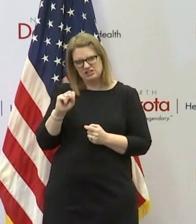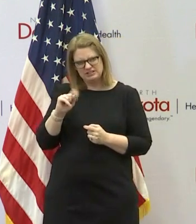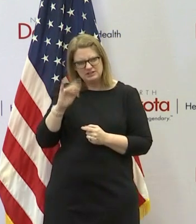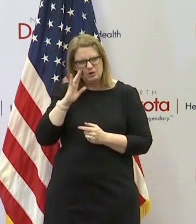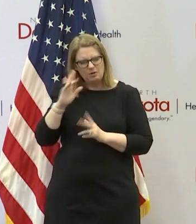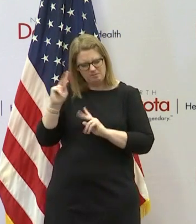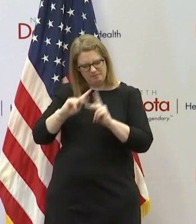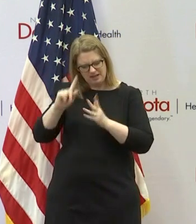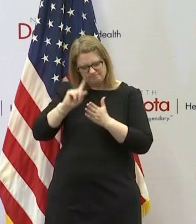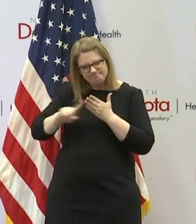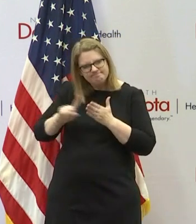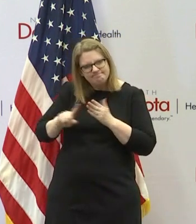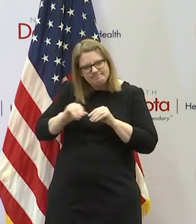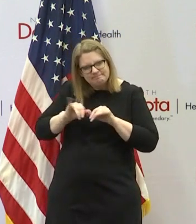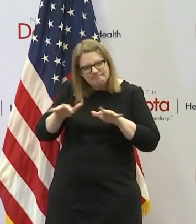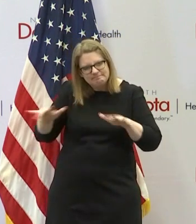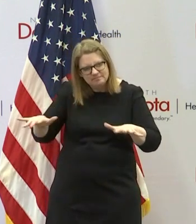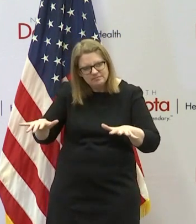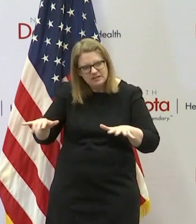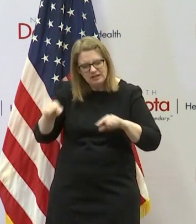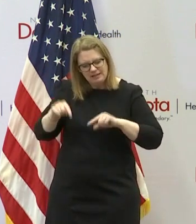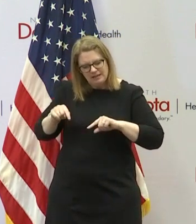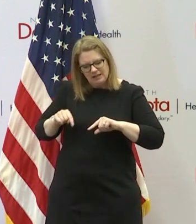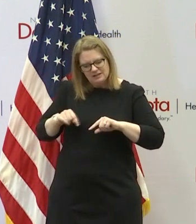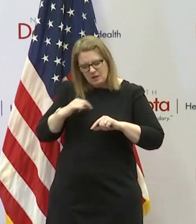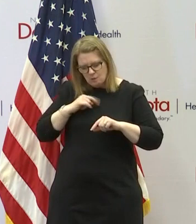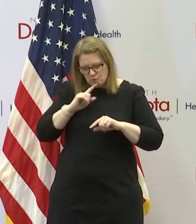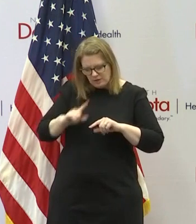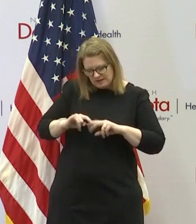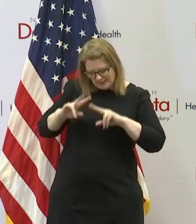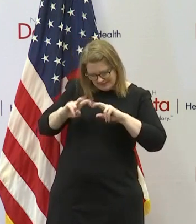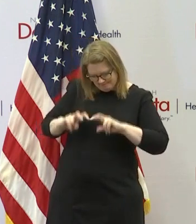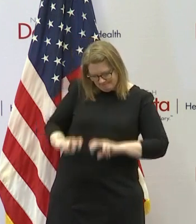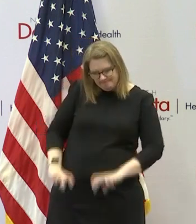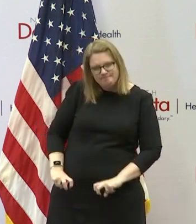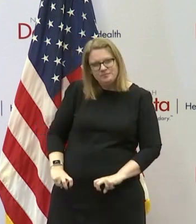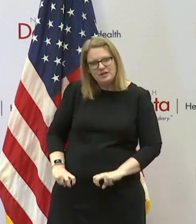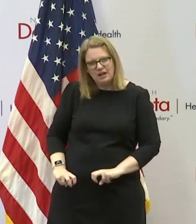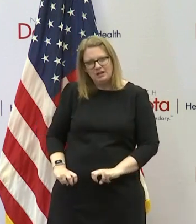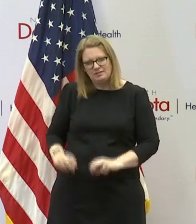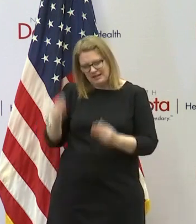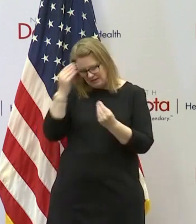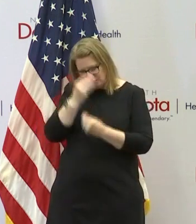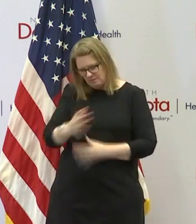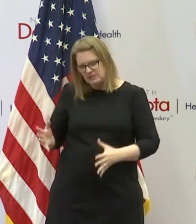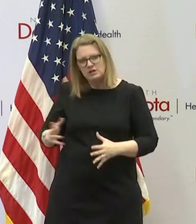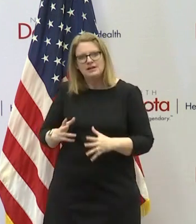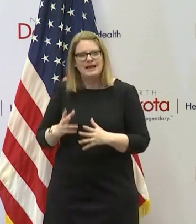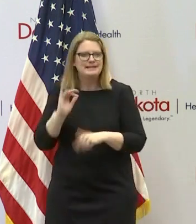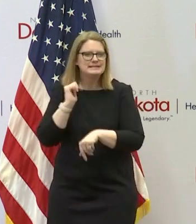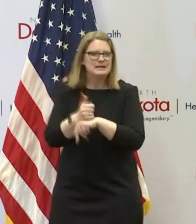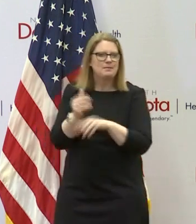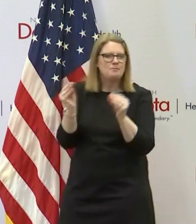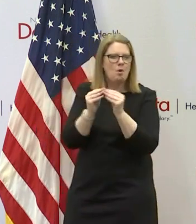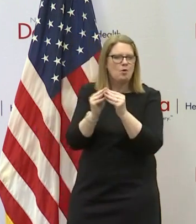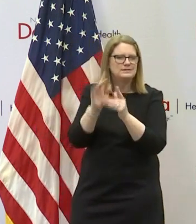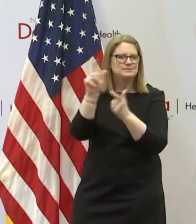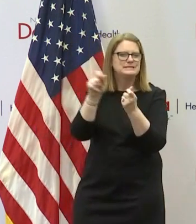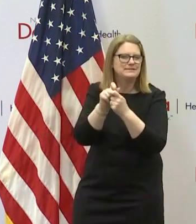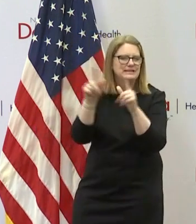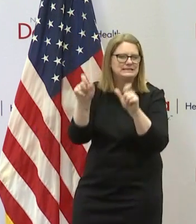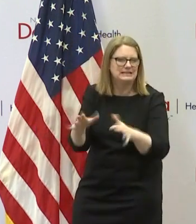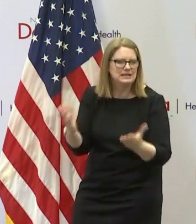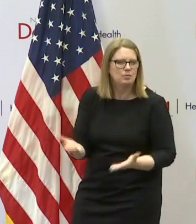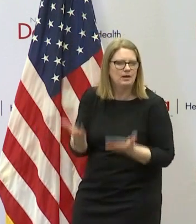results, and then from those results make even more targeted testing recommendations. And then again, we've also, that group